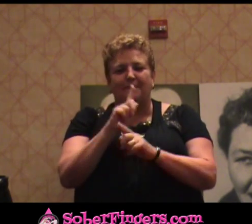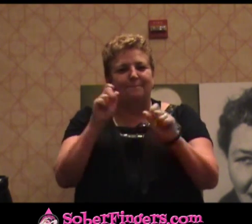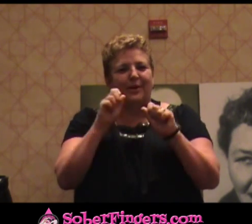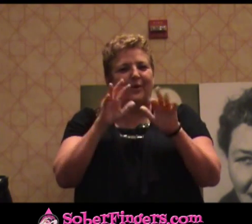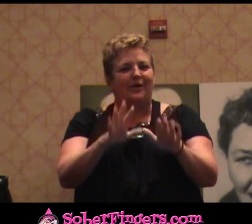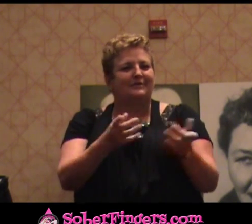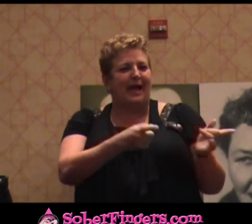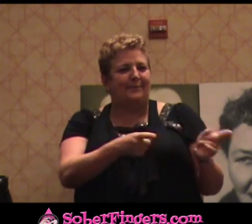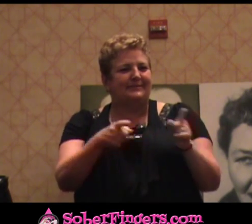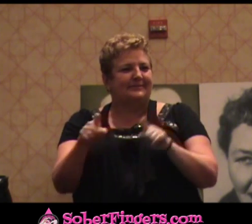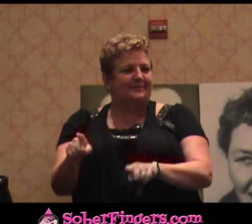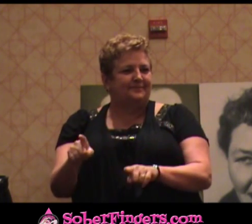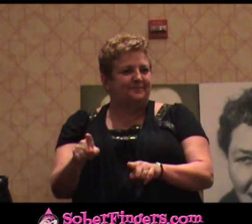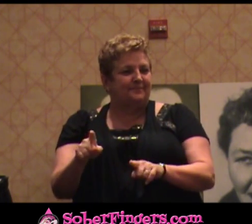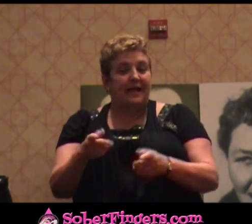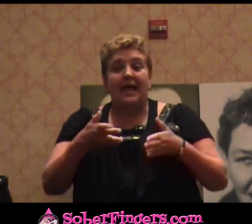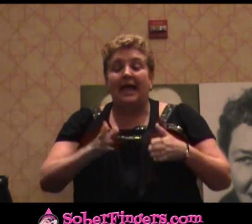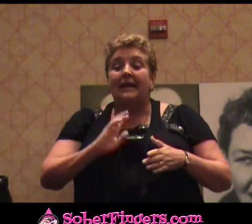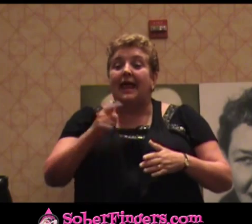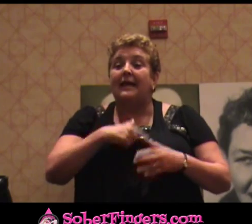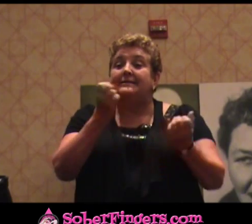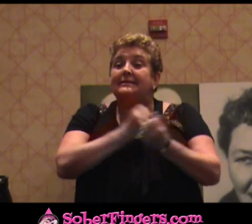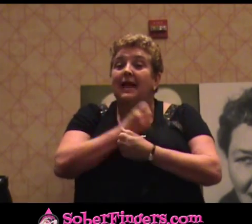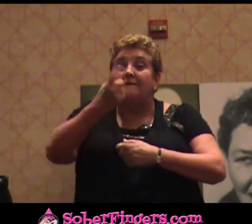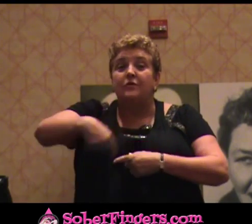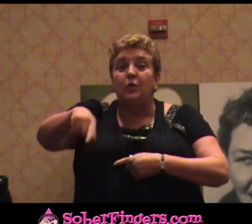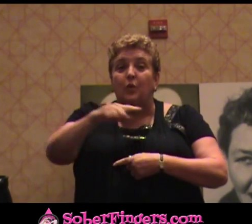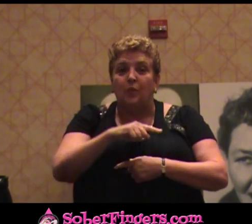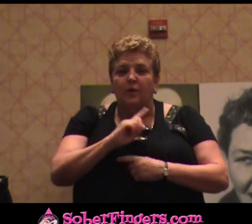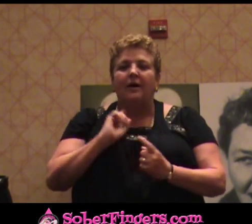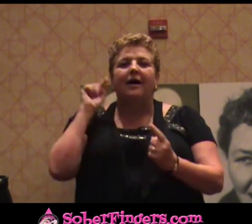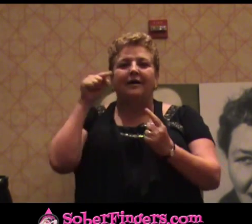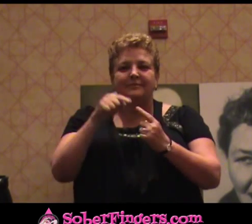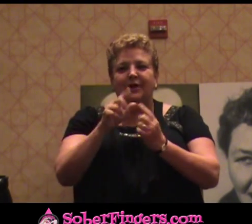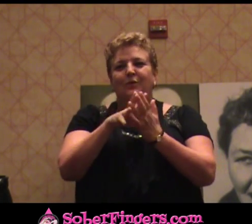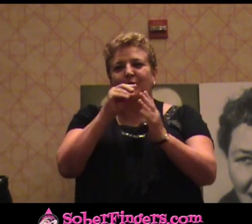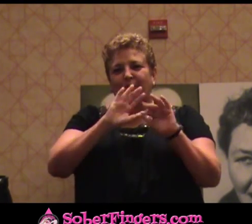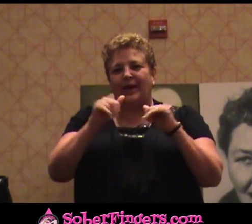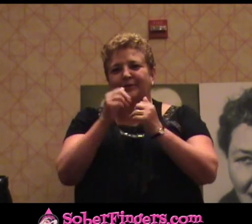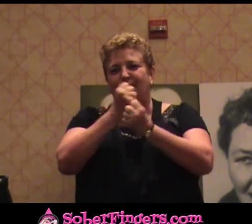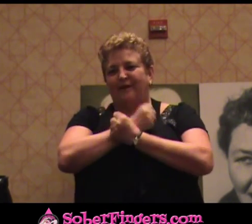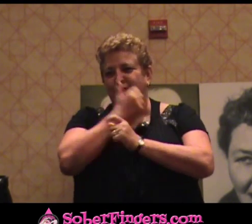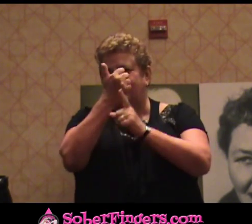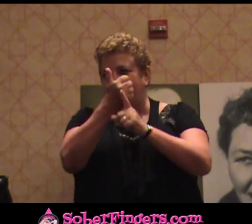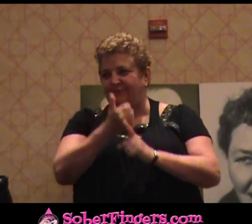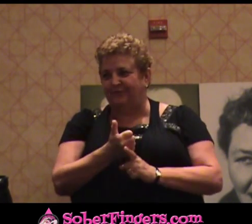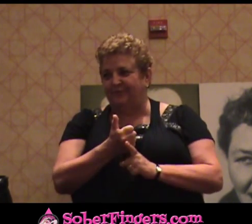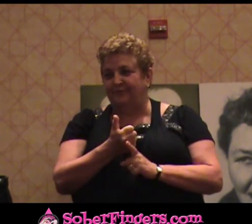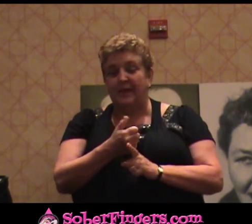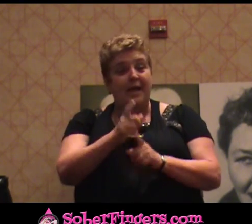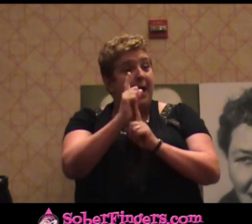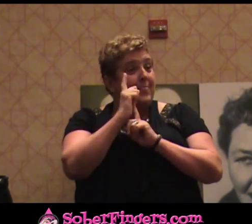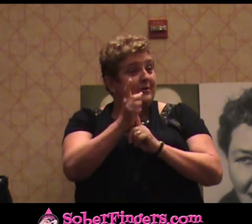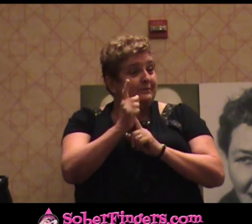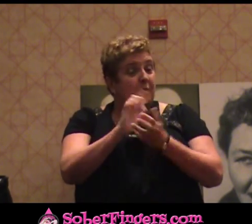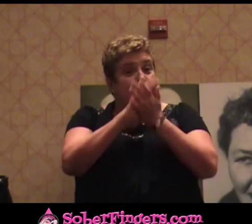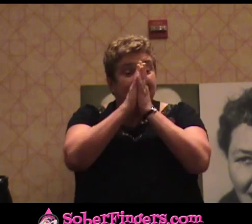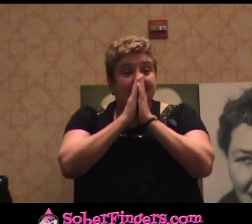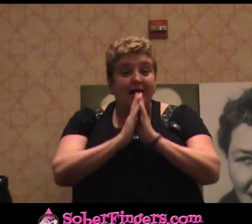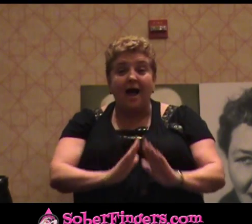love you till you can learn to love yourself. And there is a moment of silence and prayer, and it takes place in so many meetings all over the